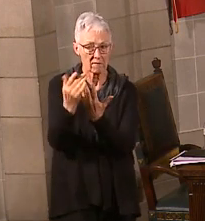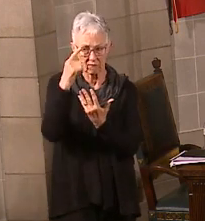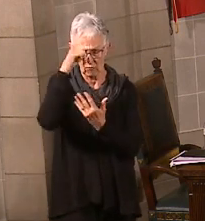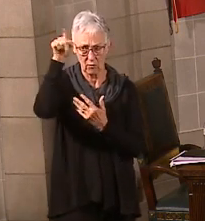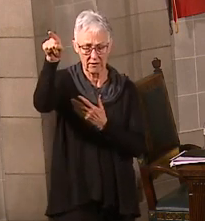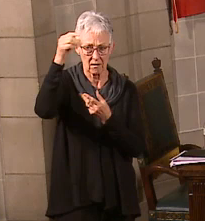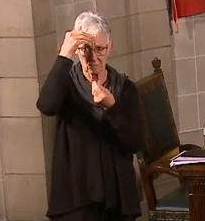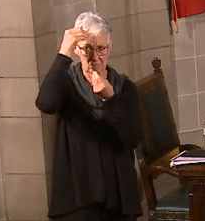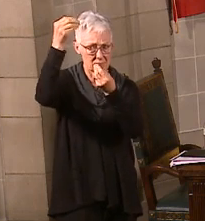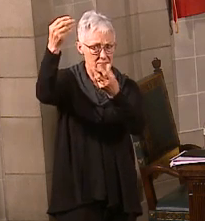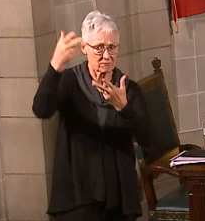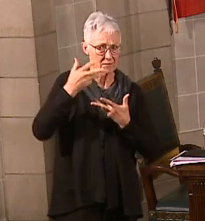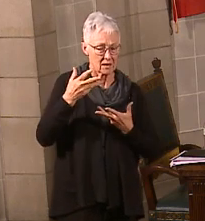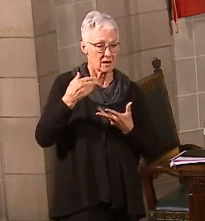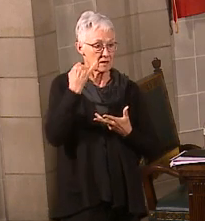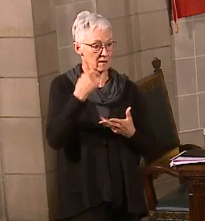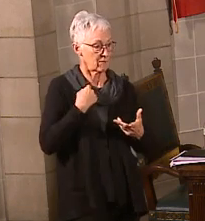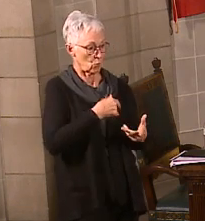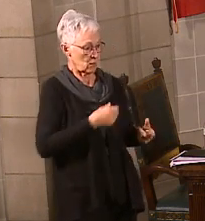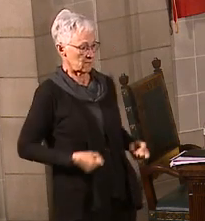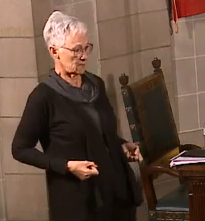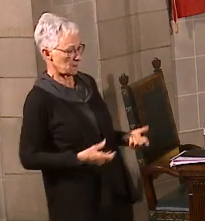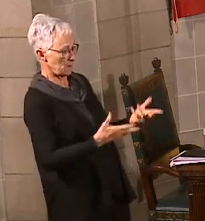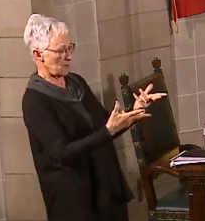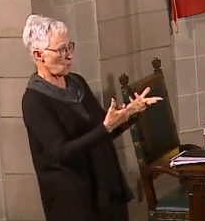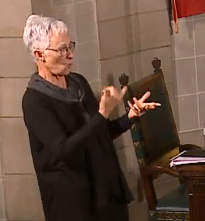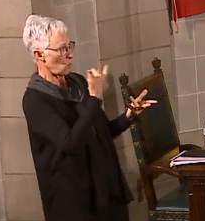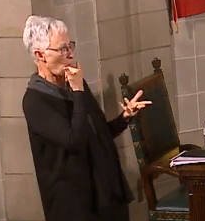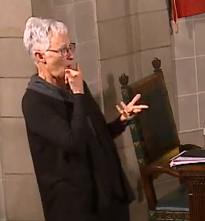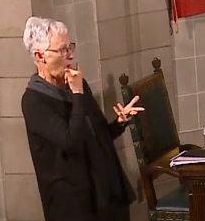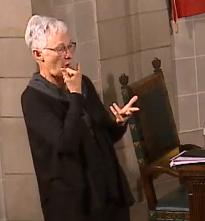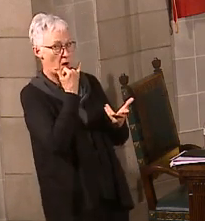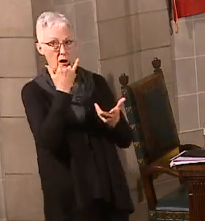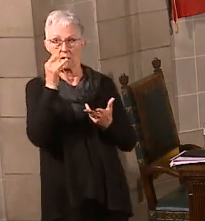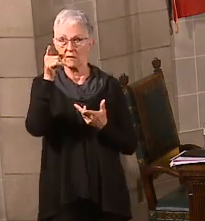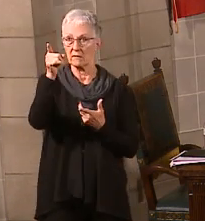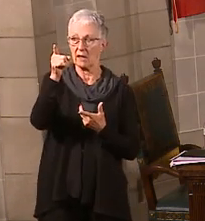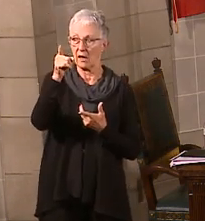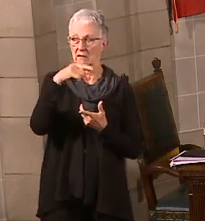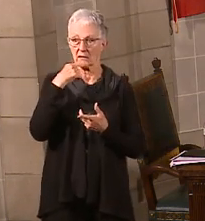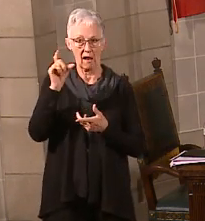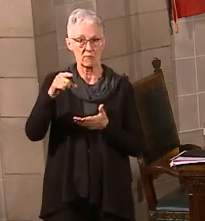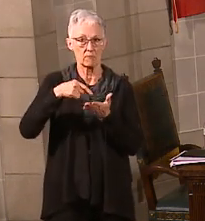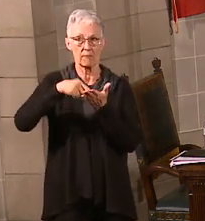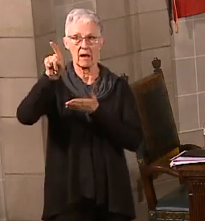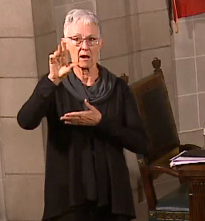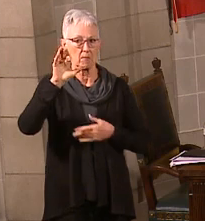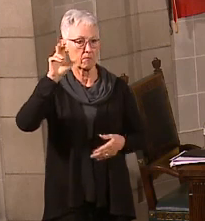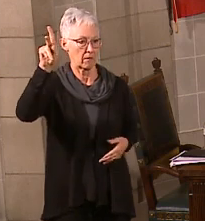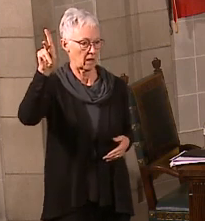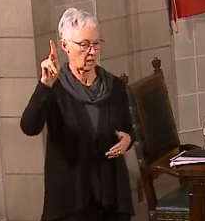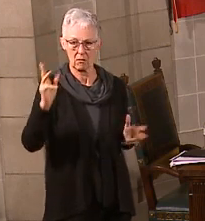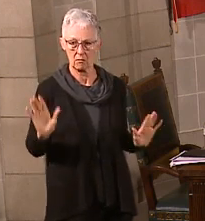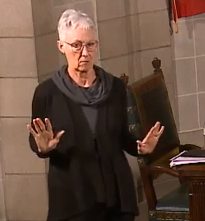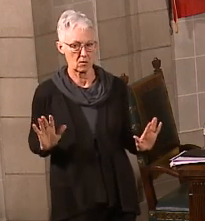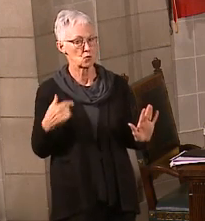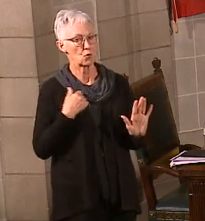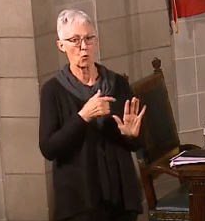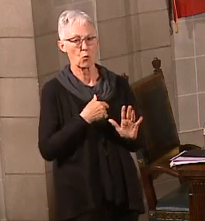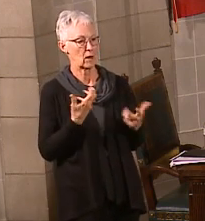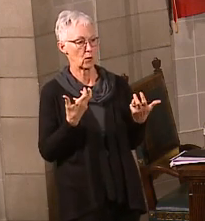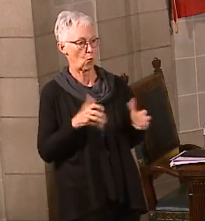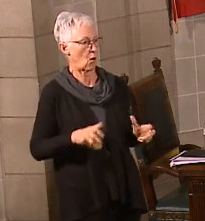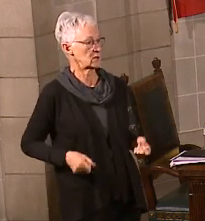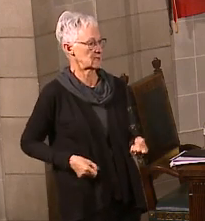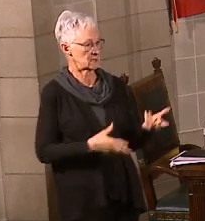the Treasury Department comes back to us down the road and says, hey, you didn't spend this right, you got to pay that money back. So whatever money we spend, we don't want to have to pay